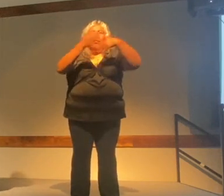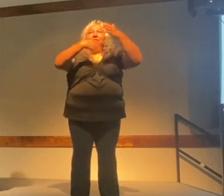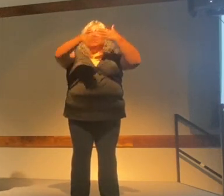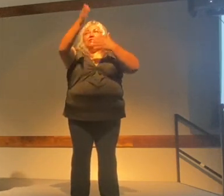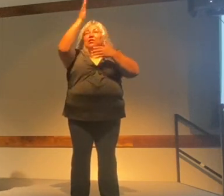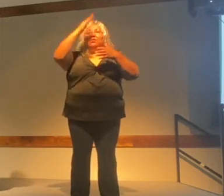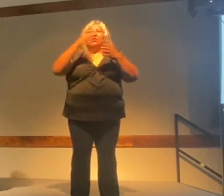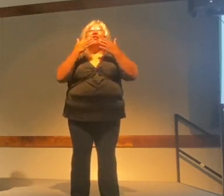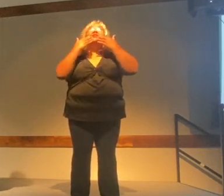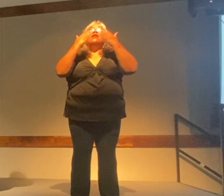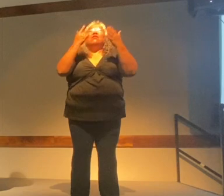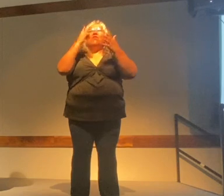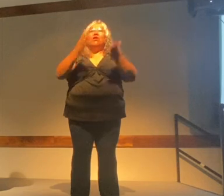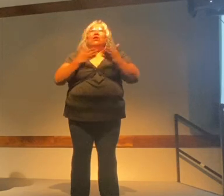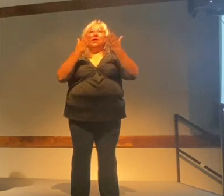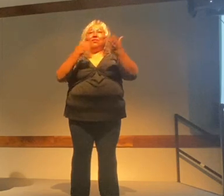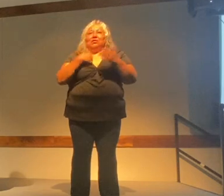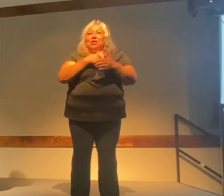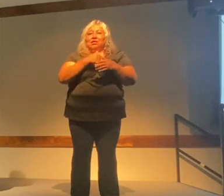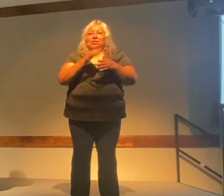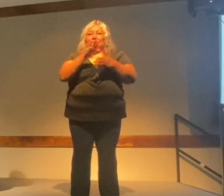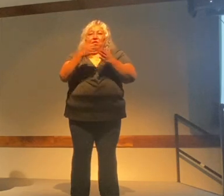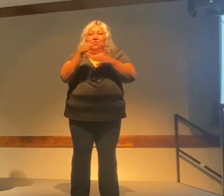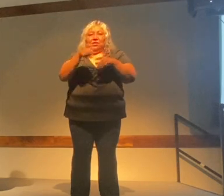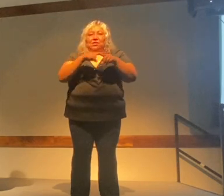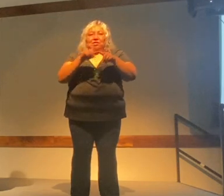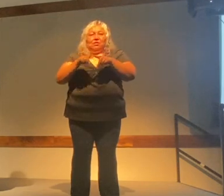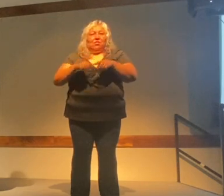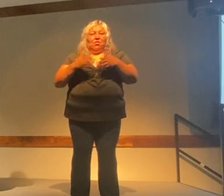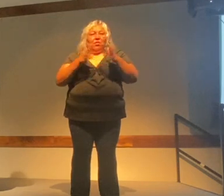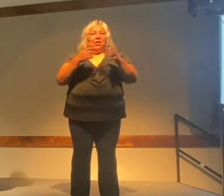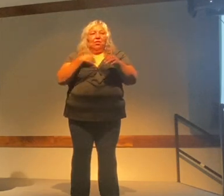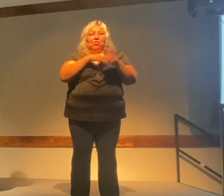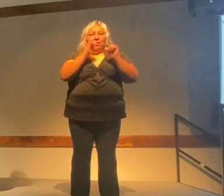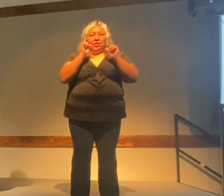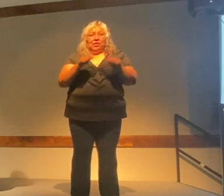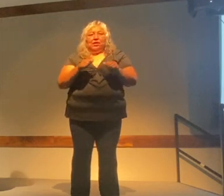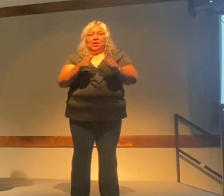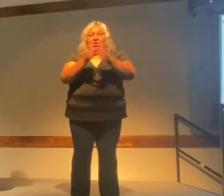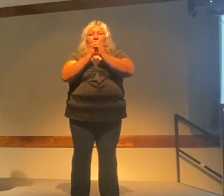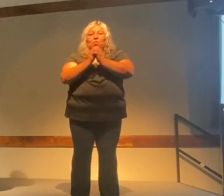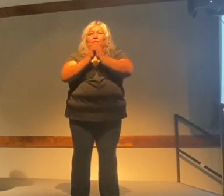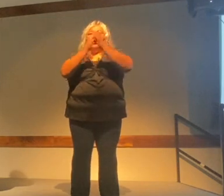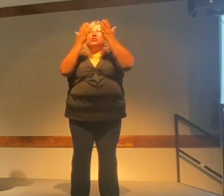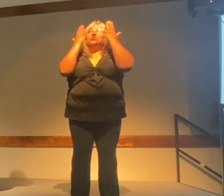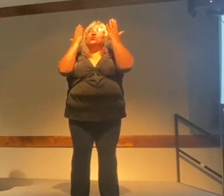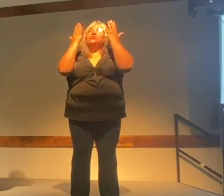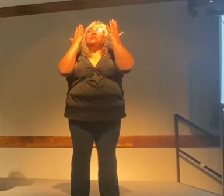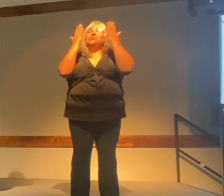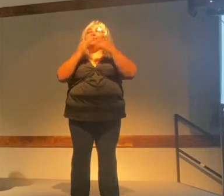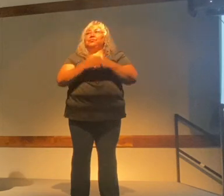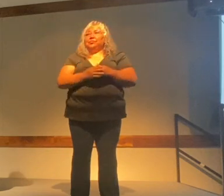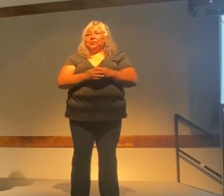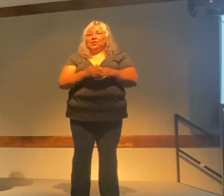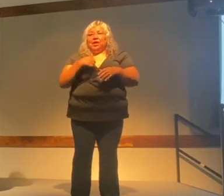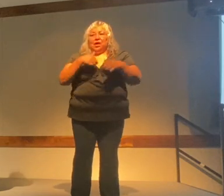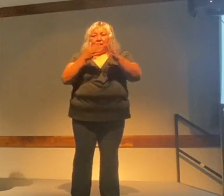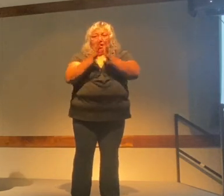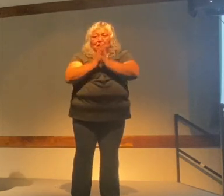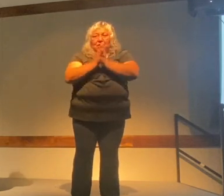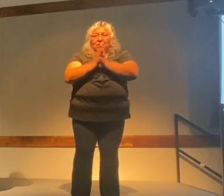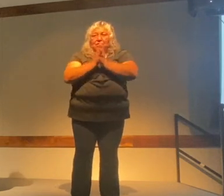for giving us all these different ways that we can worship you. I ask